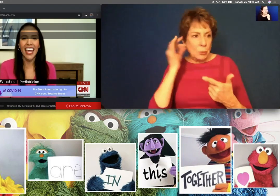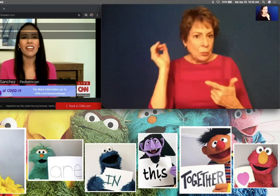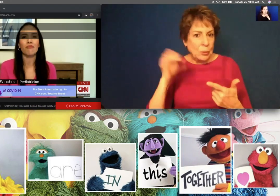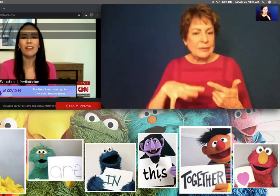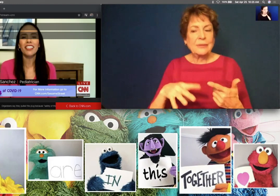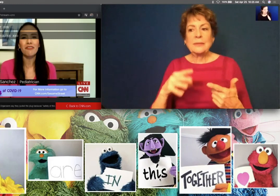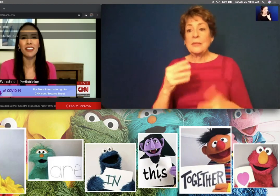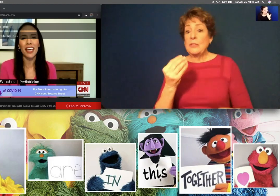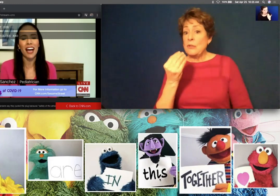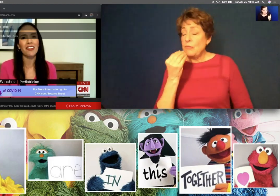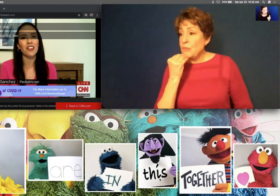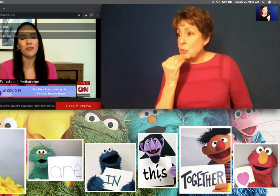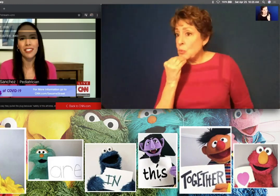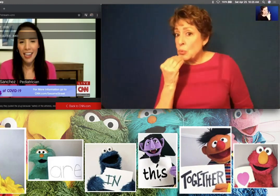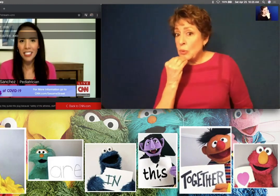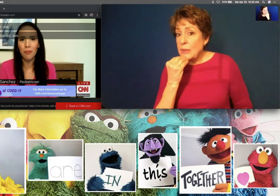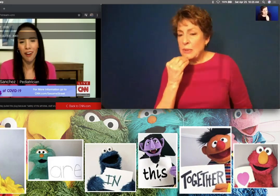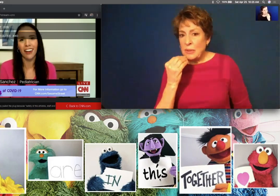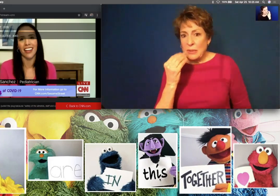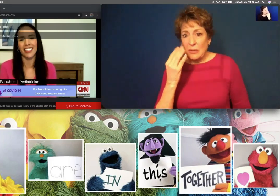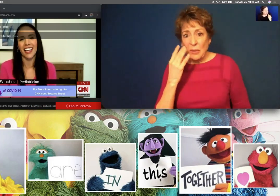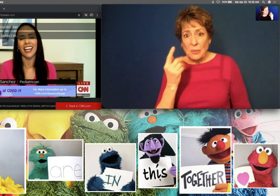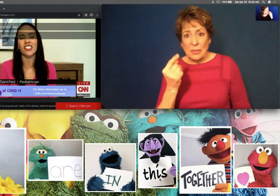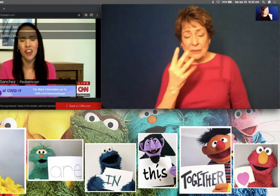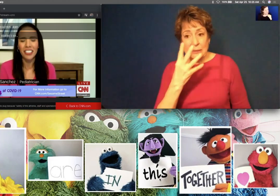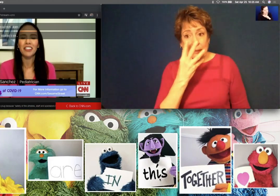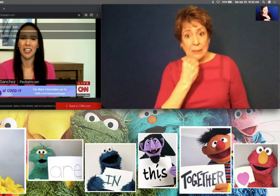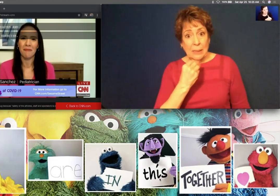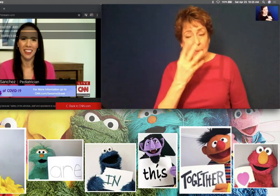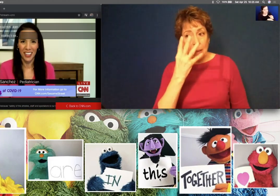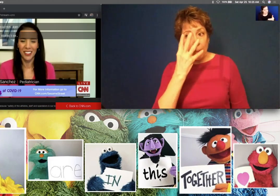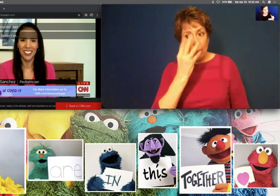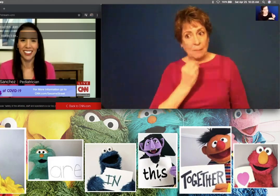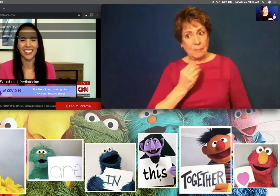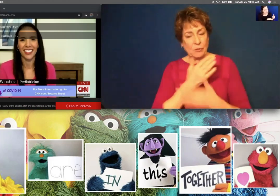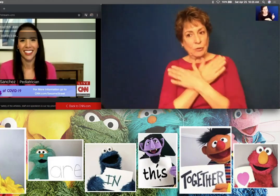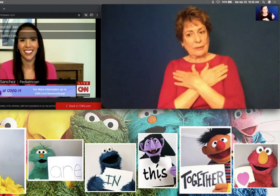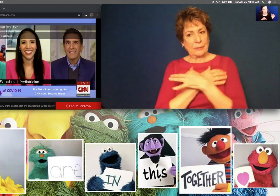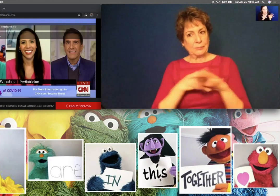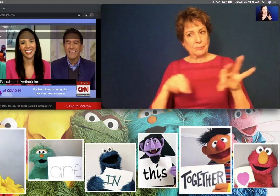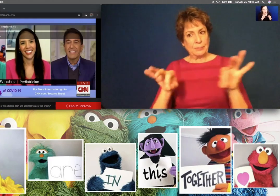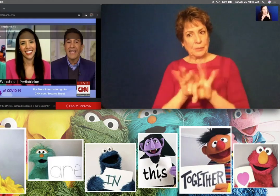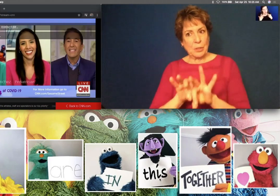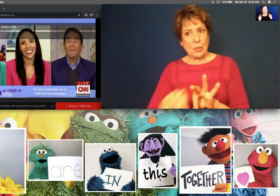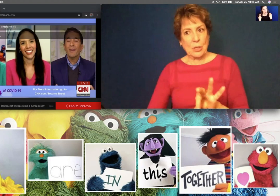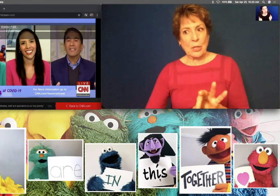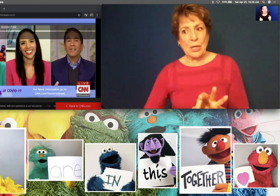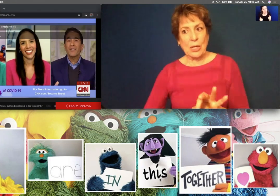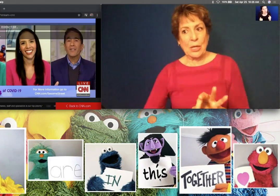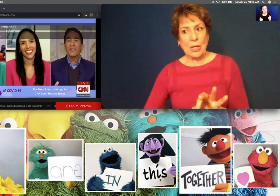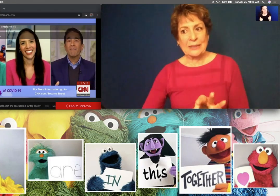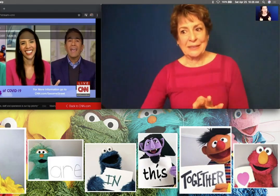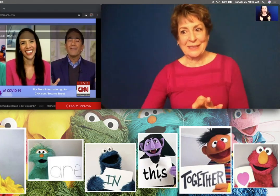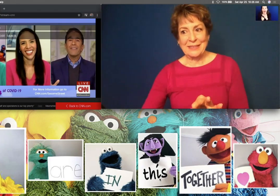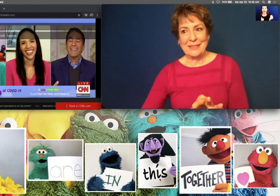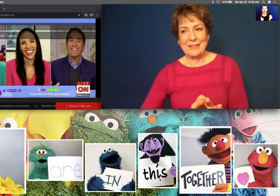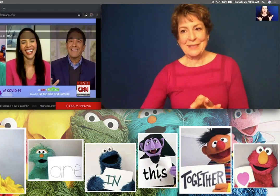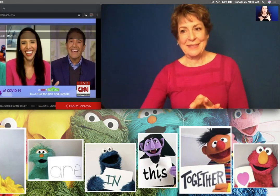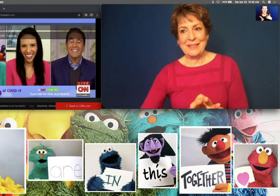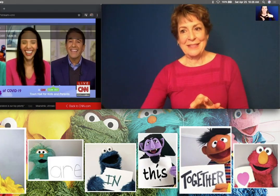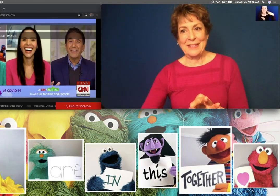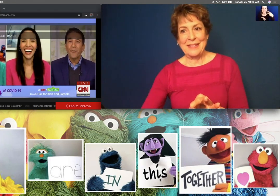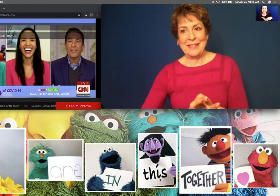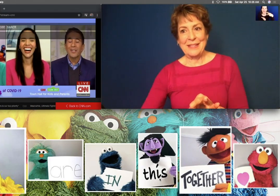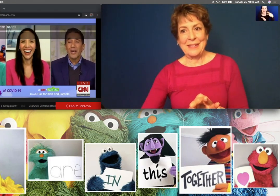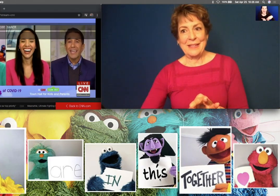our veggies, to try to really get enough sleep and get enough exercise, so not fighting bedtime, and really, really